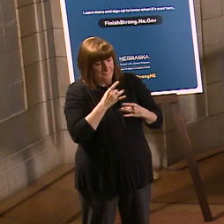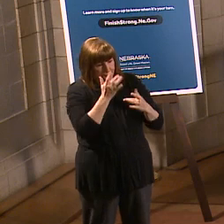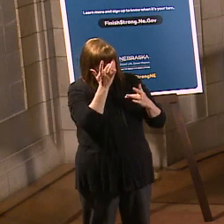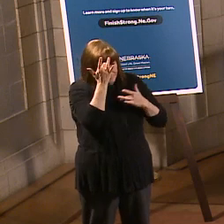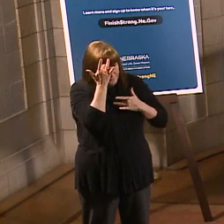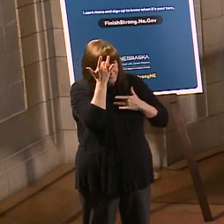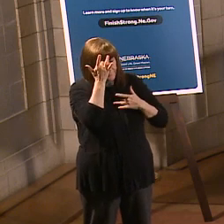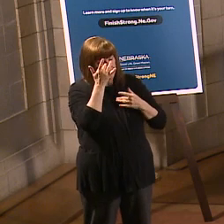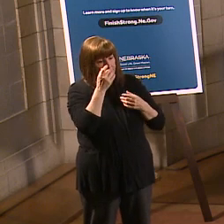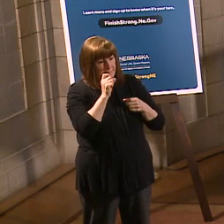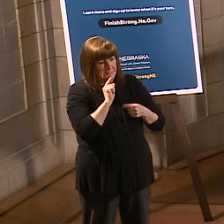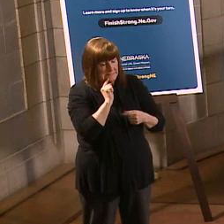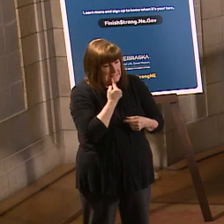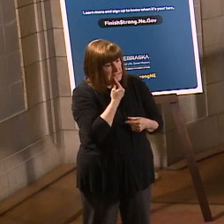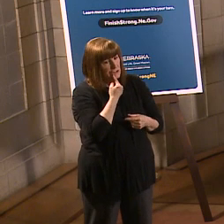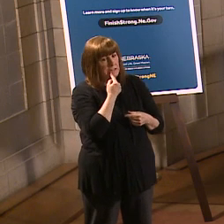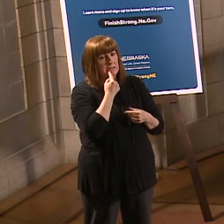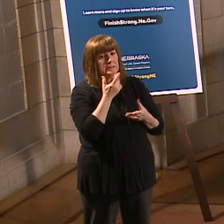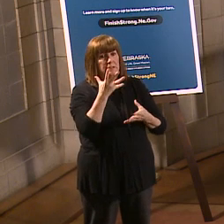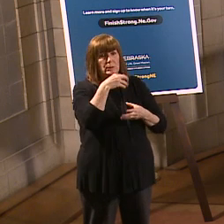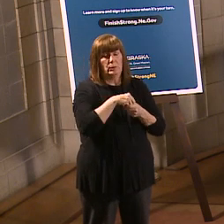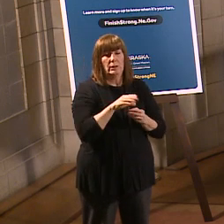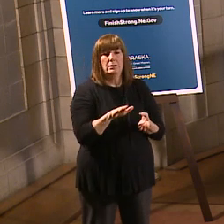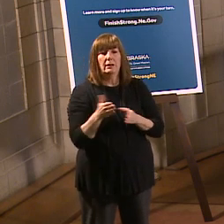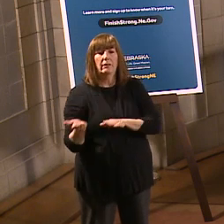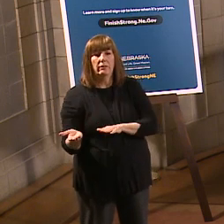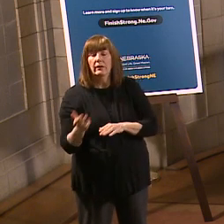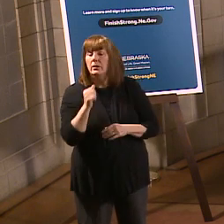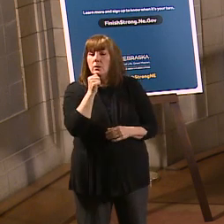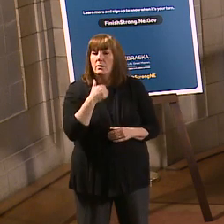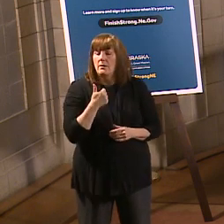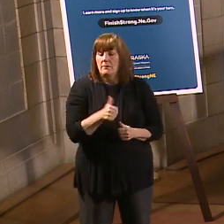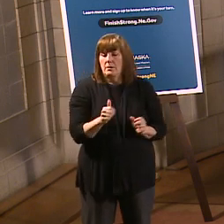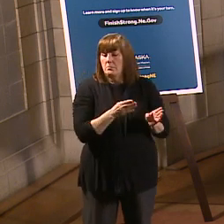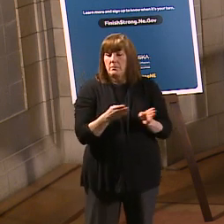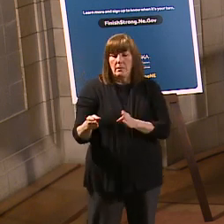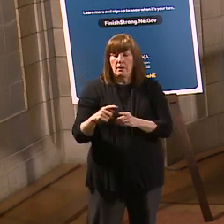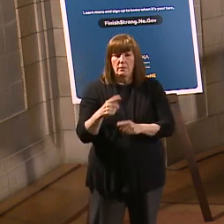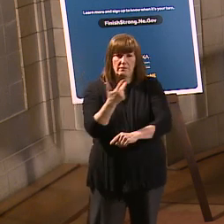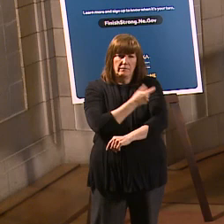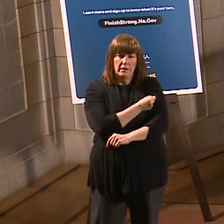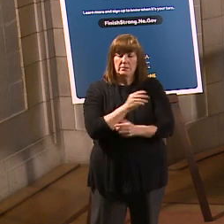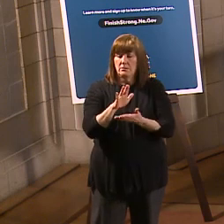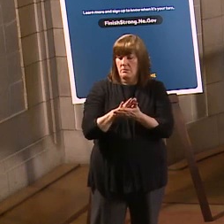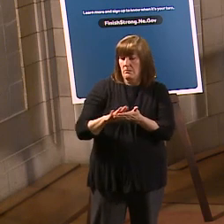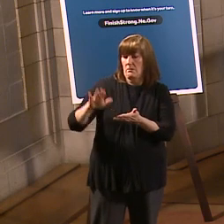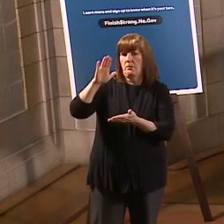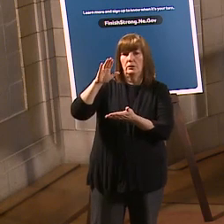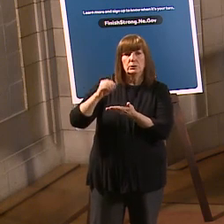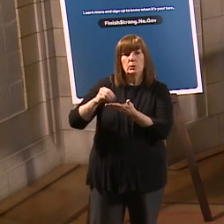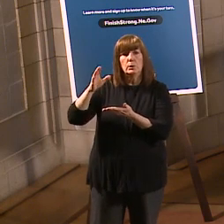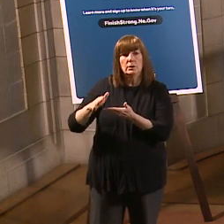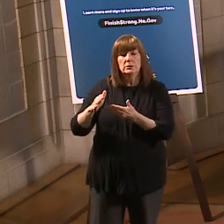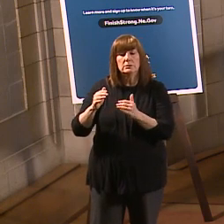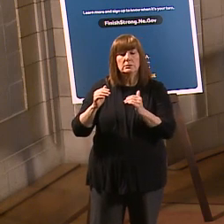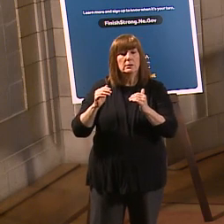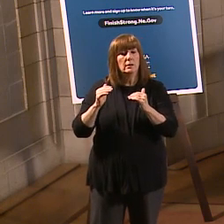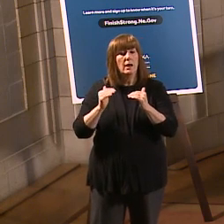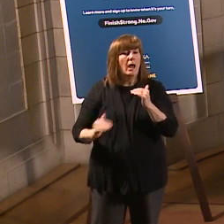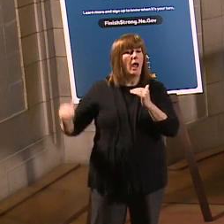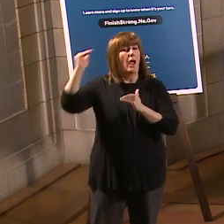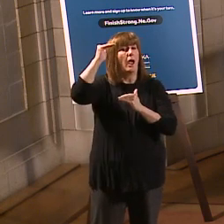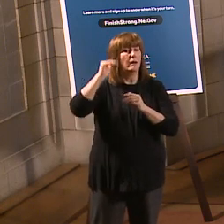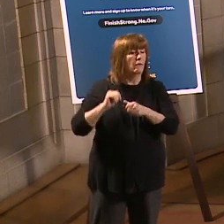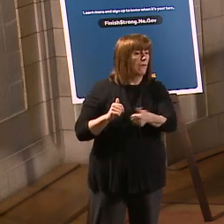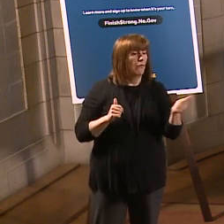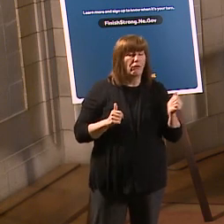severe outcomes, including mortality. So we do not have any plans to vaccinate college students ahead of everybody, ahead of anybody